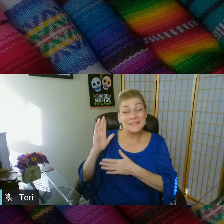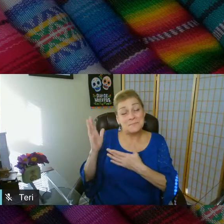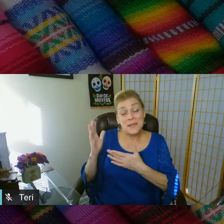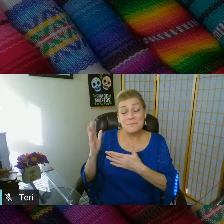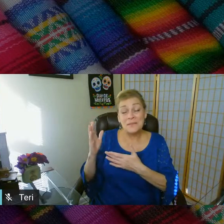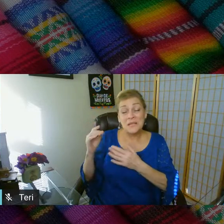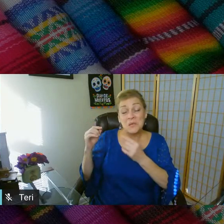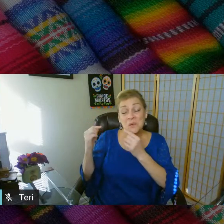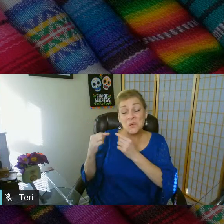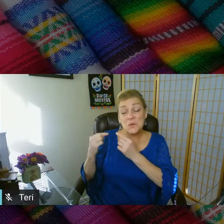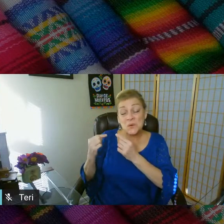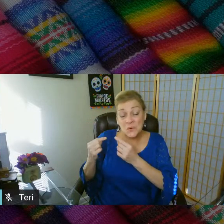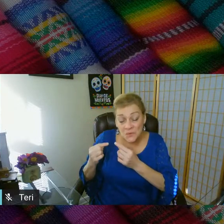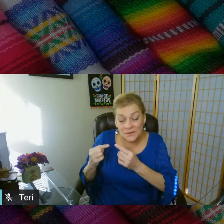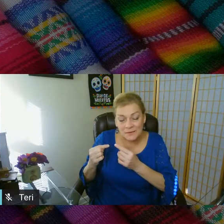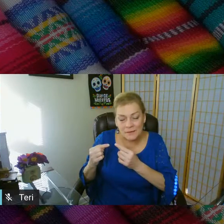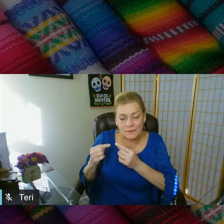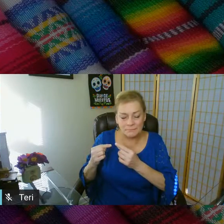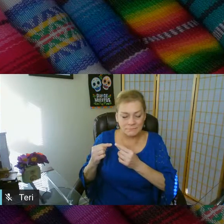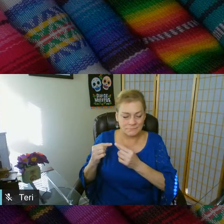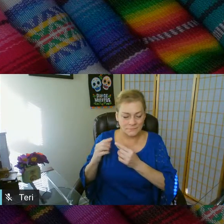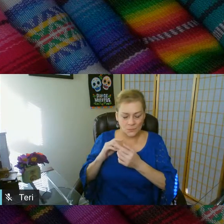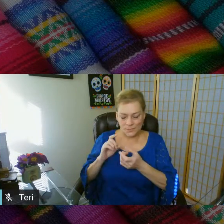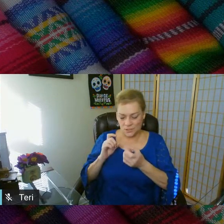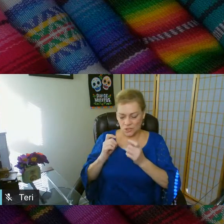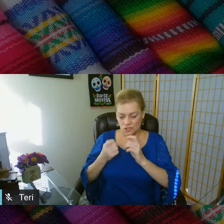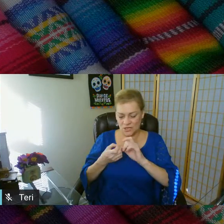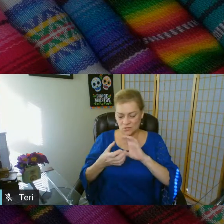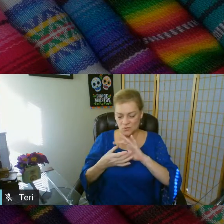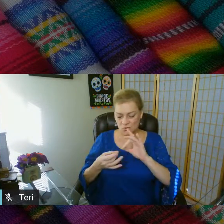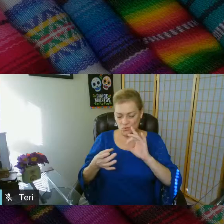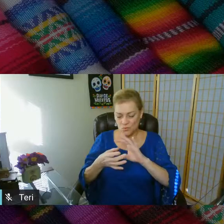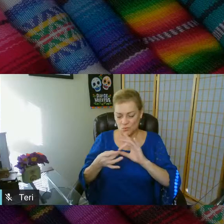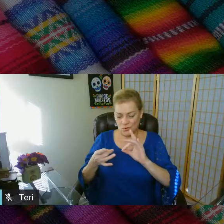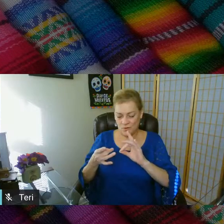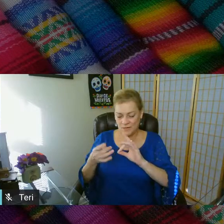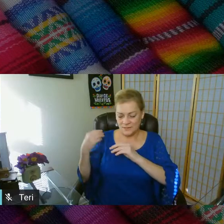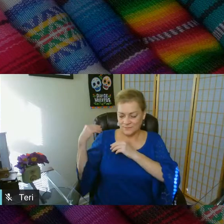We change the stories that are passed down generation to generation.